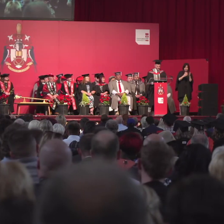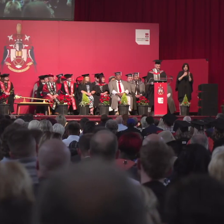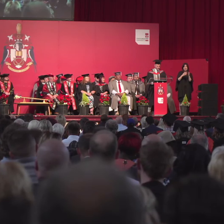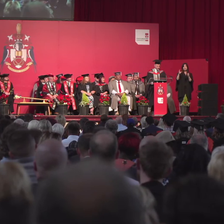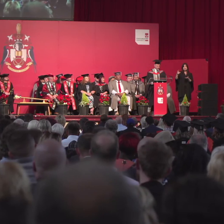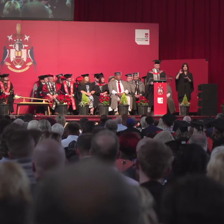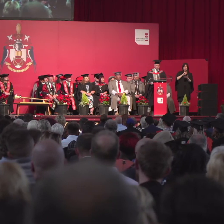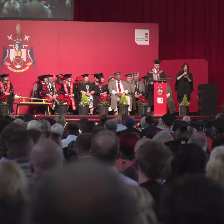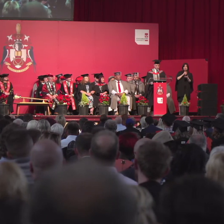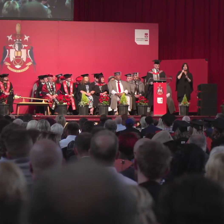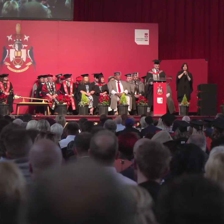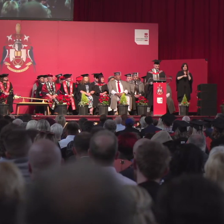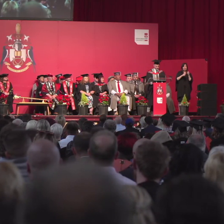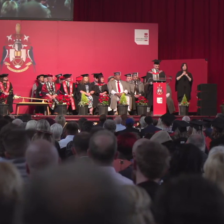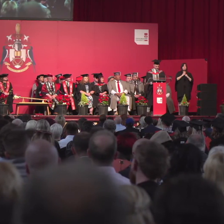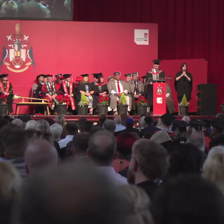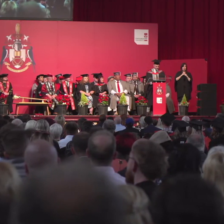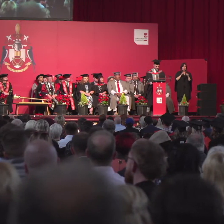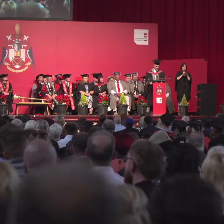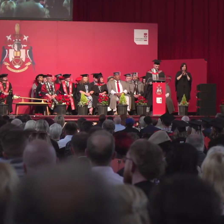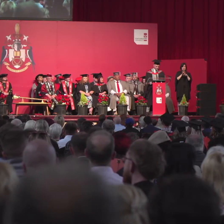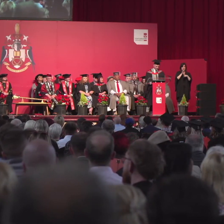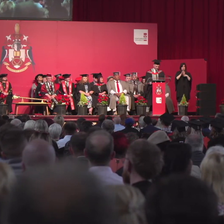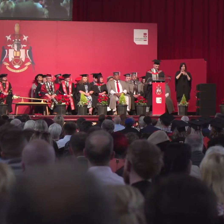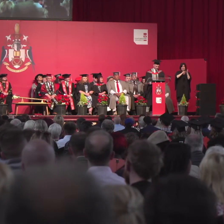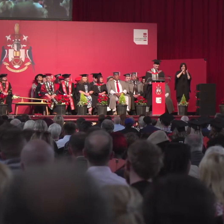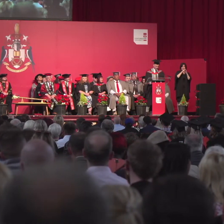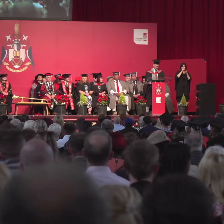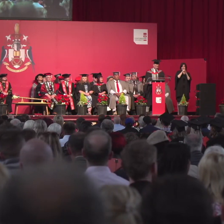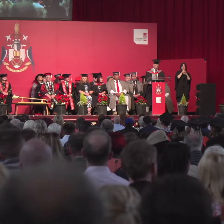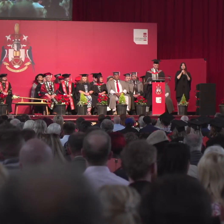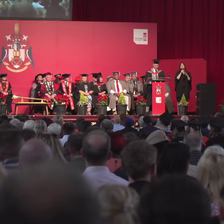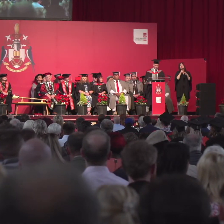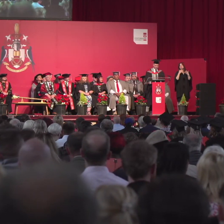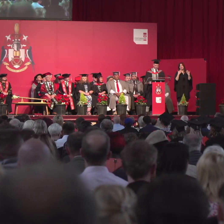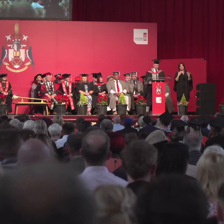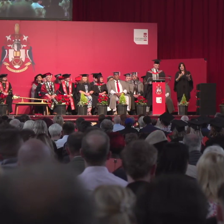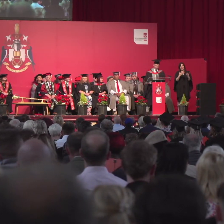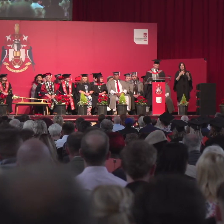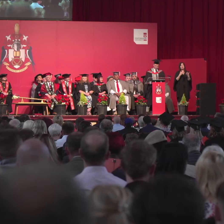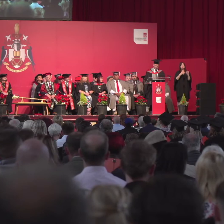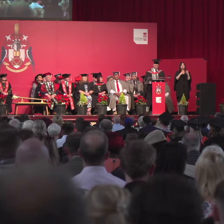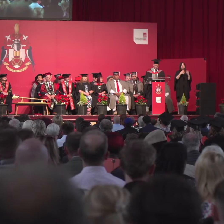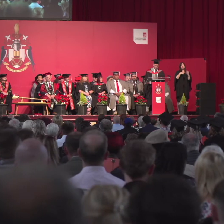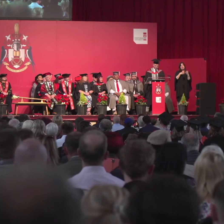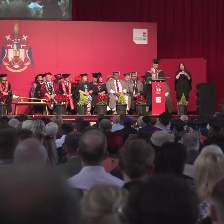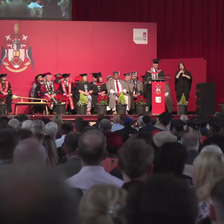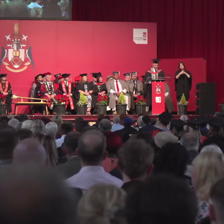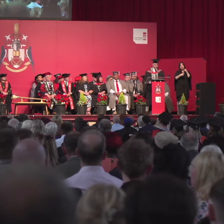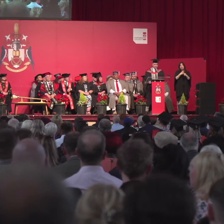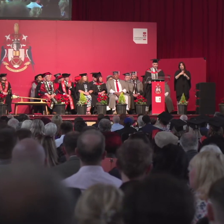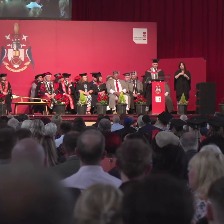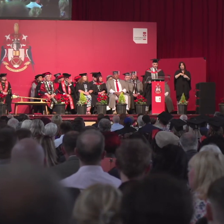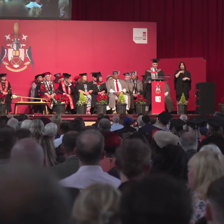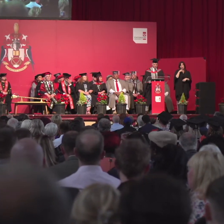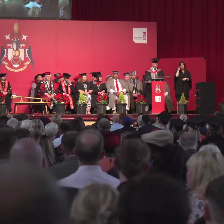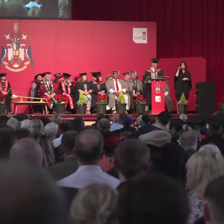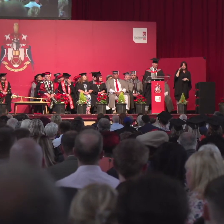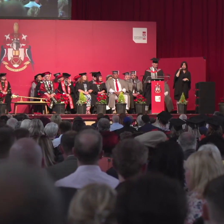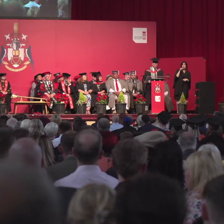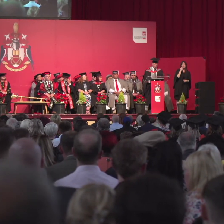begin the bar practice course in September. And now the prospect of me becoming a lawyer in the near future is considerably